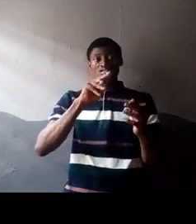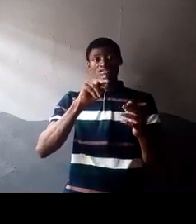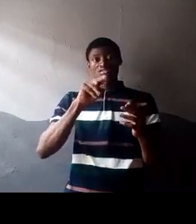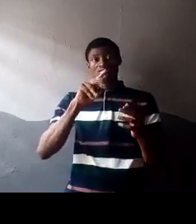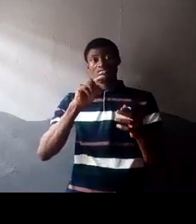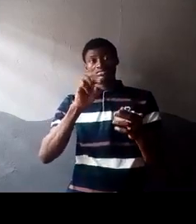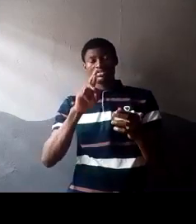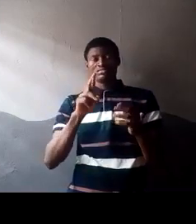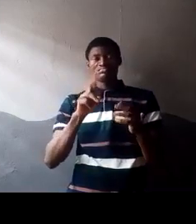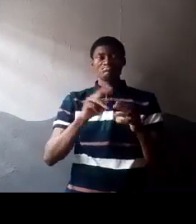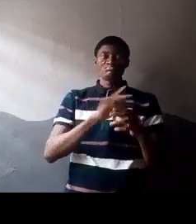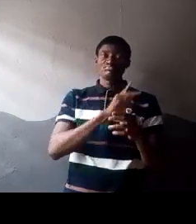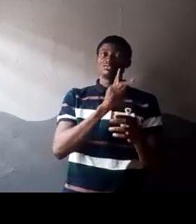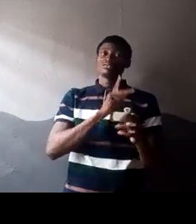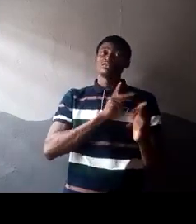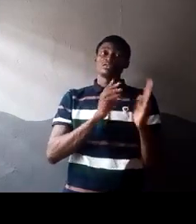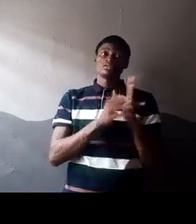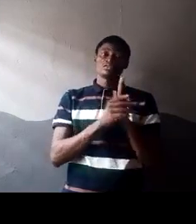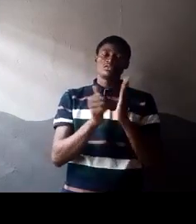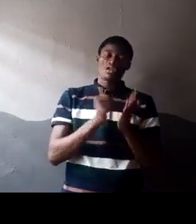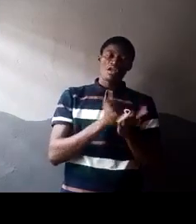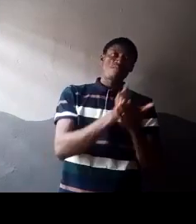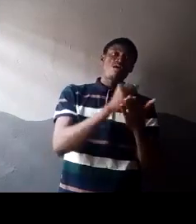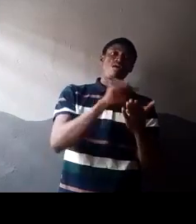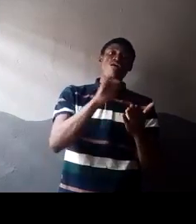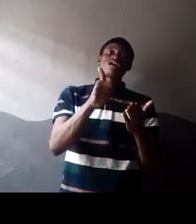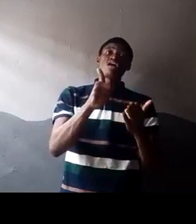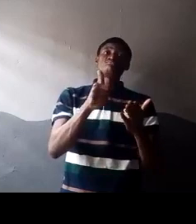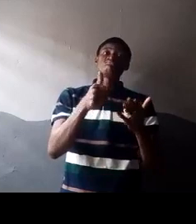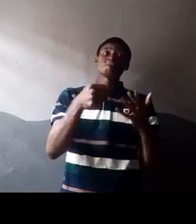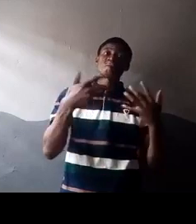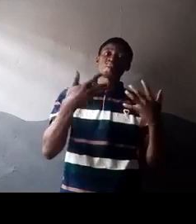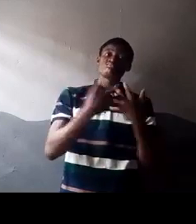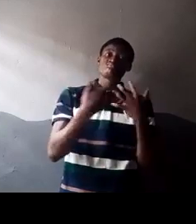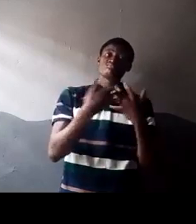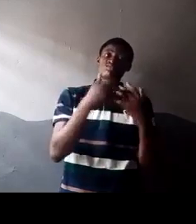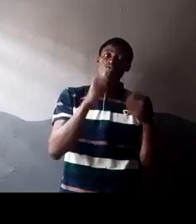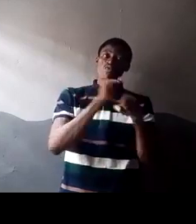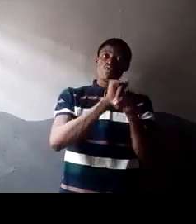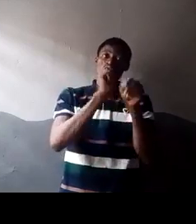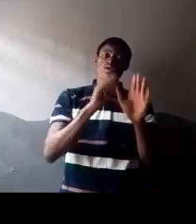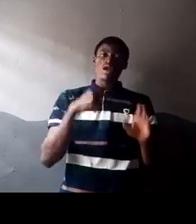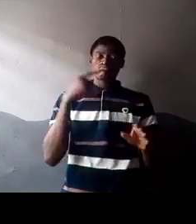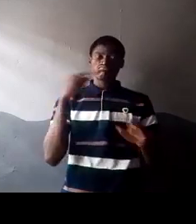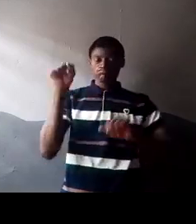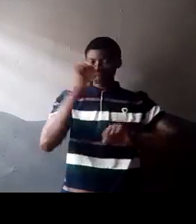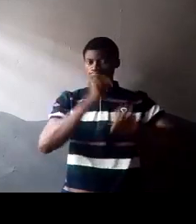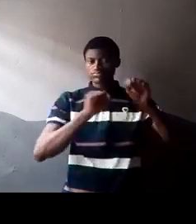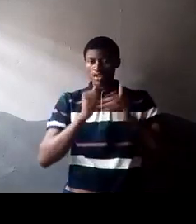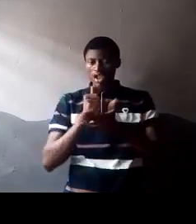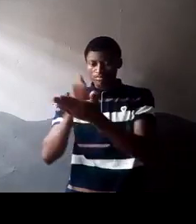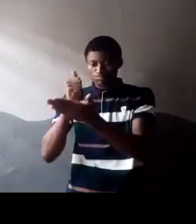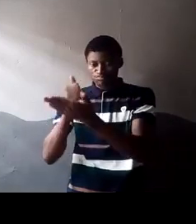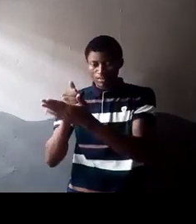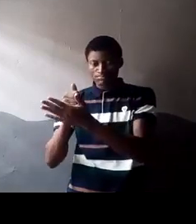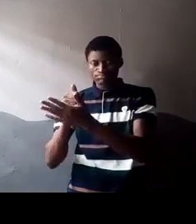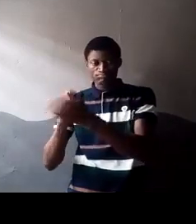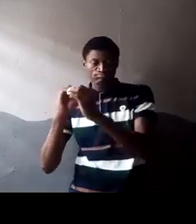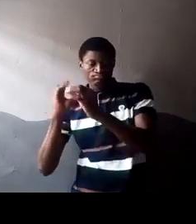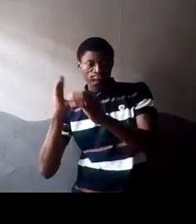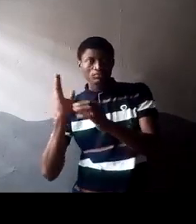co-workers to understand something and work together with them to achieve a particular